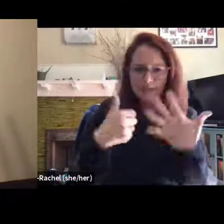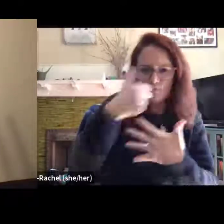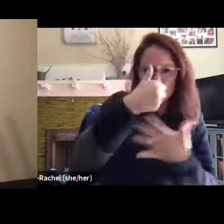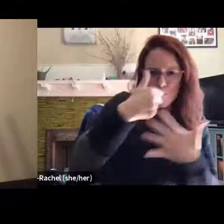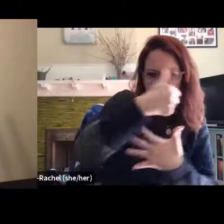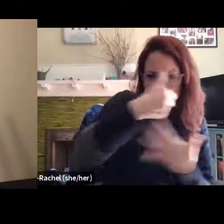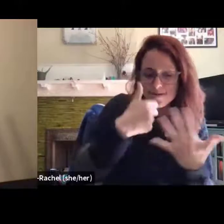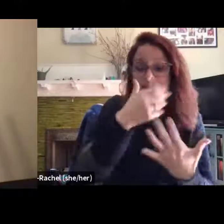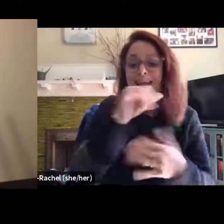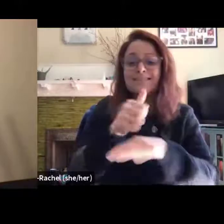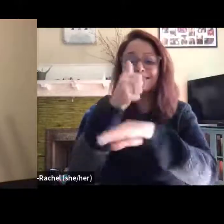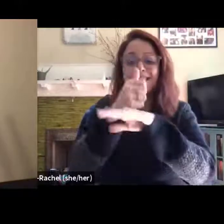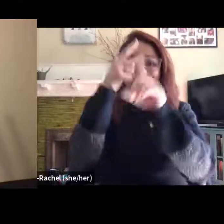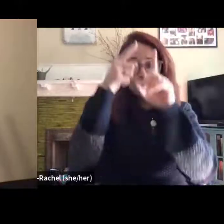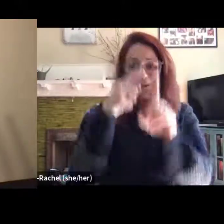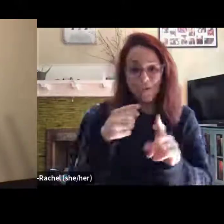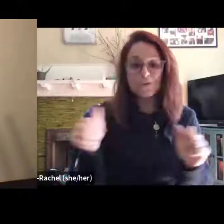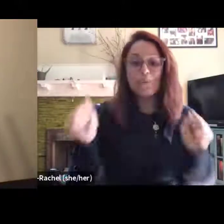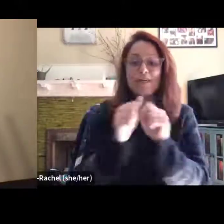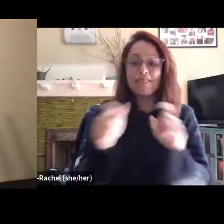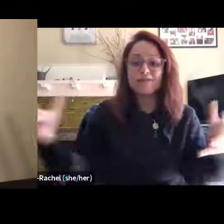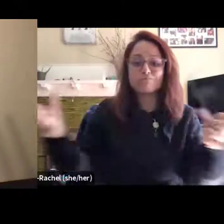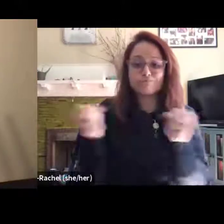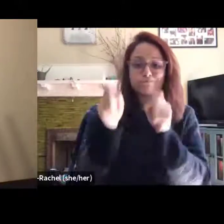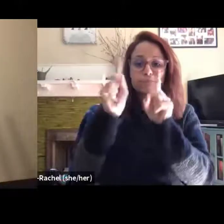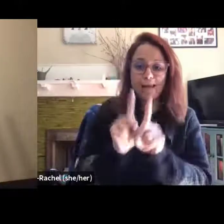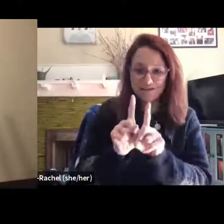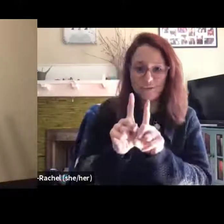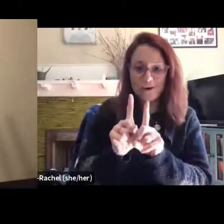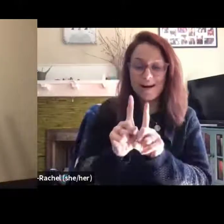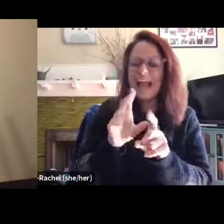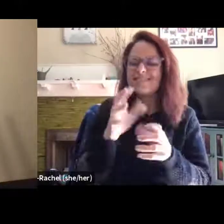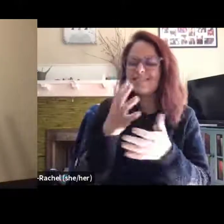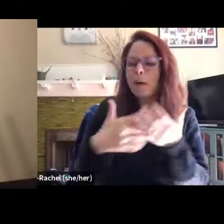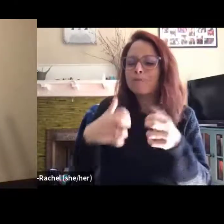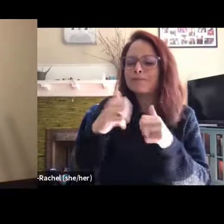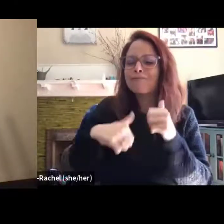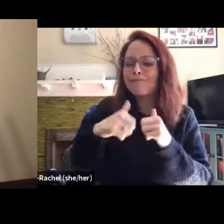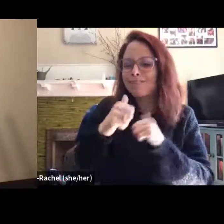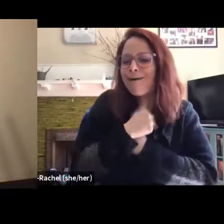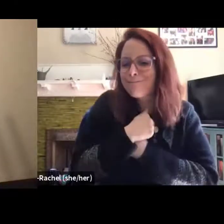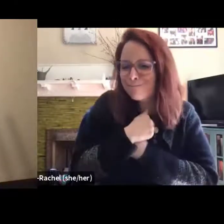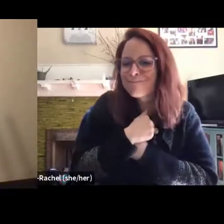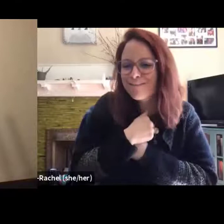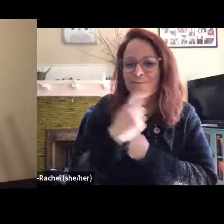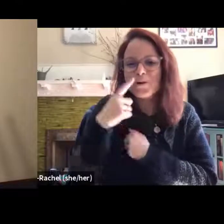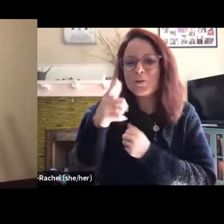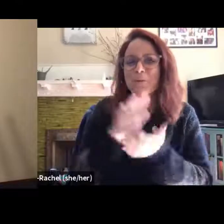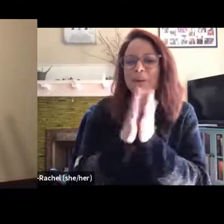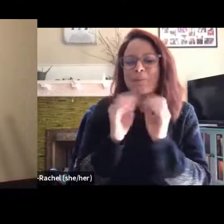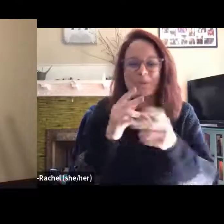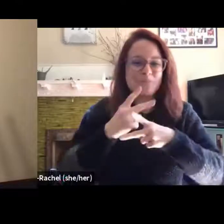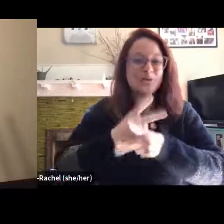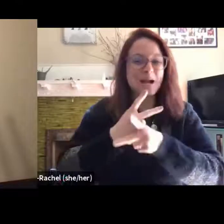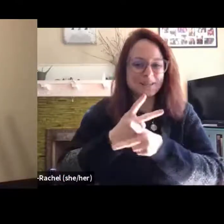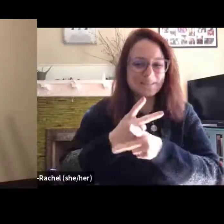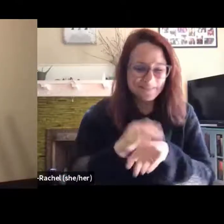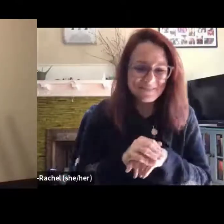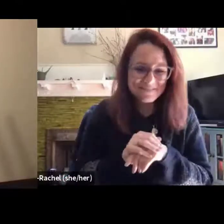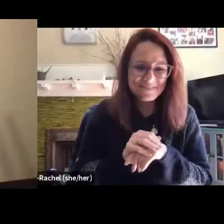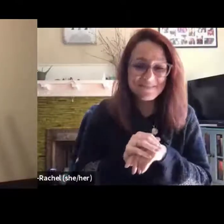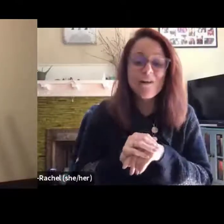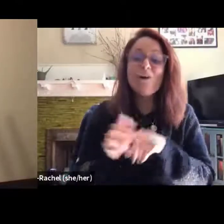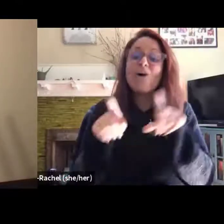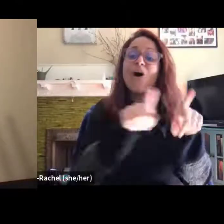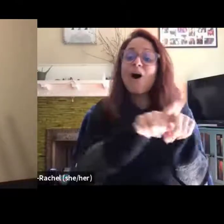you set some goals, give you some of that tough love to move you to productivity. And also, we do